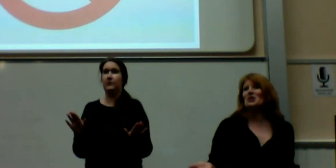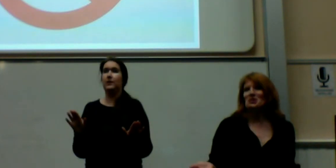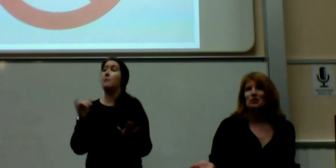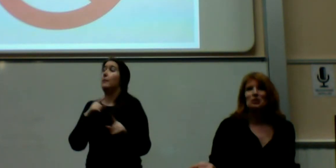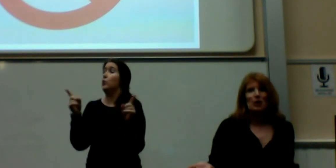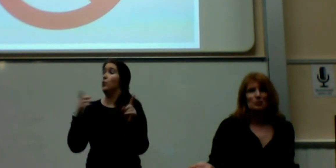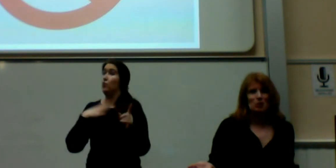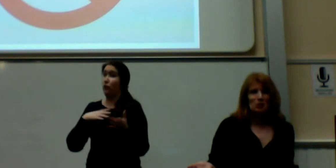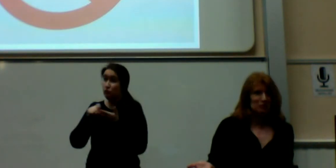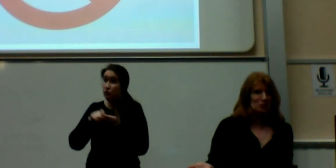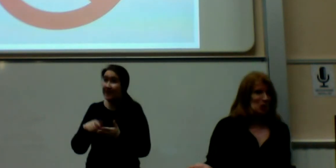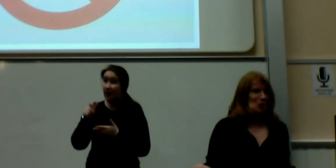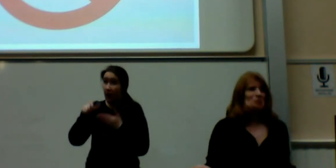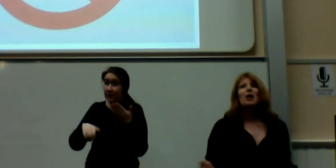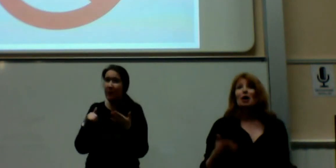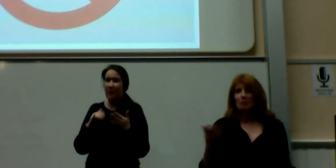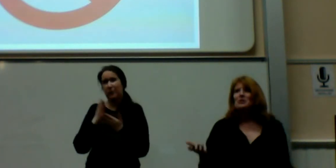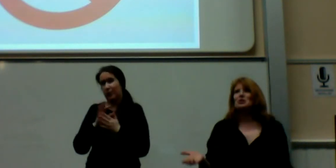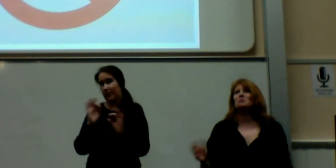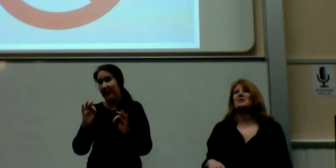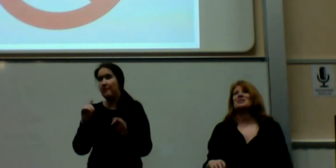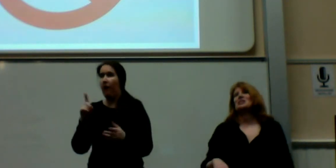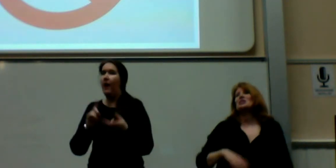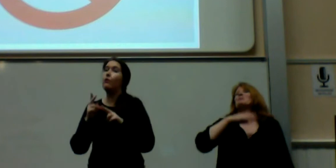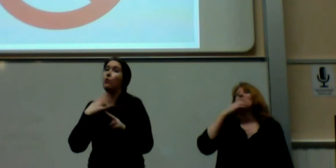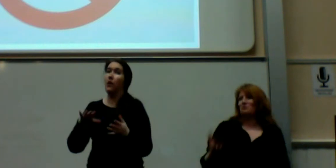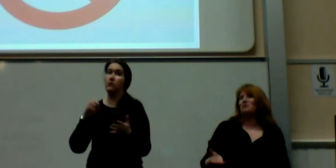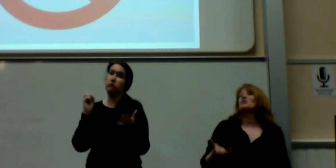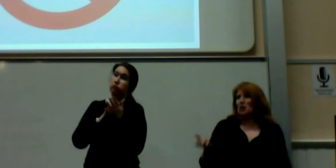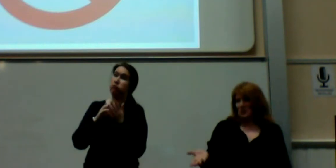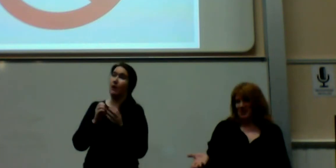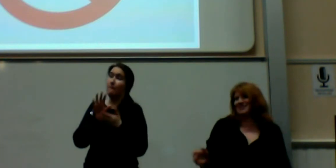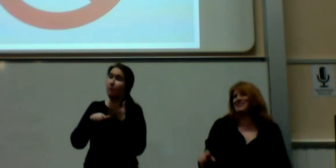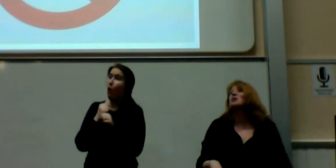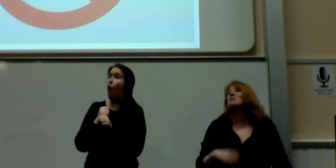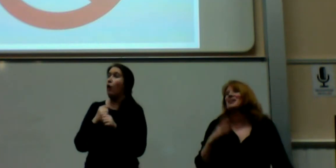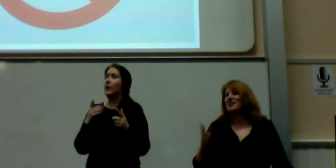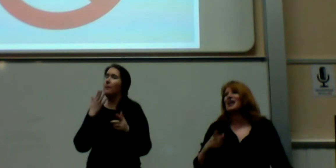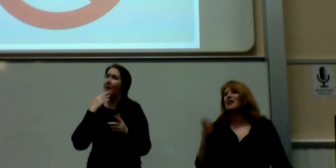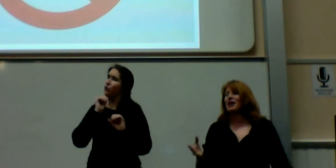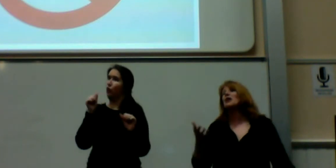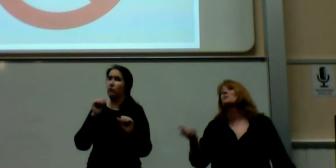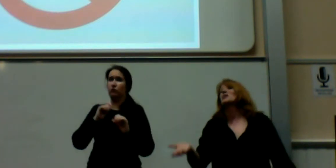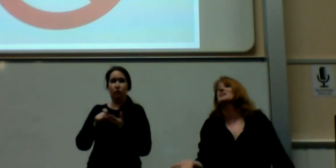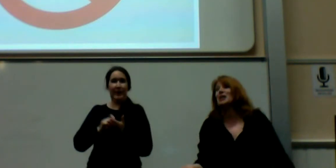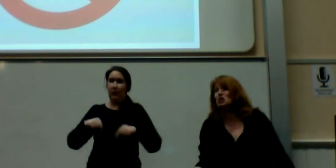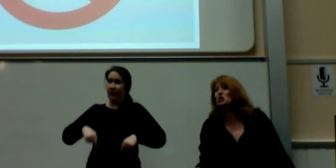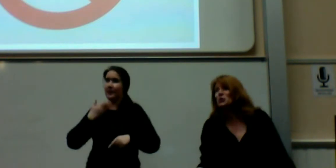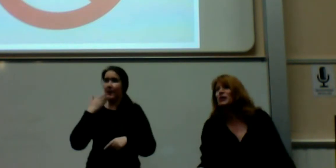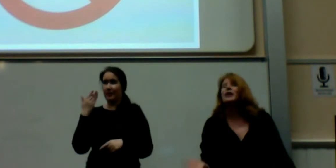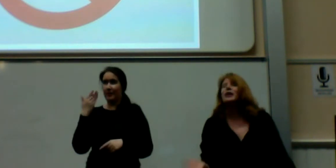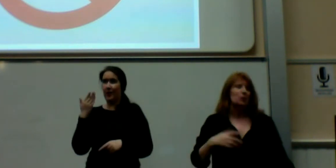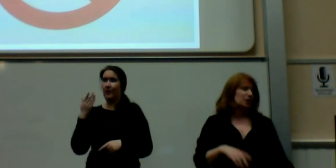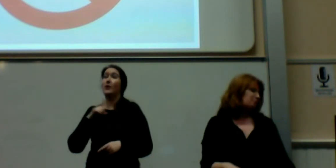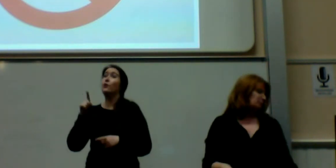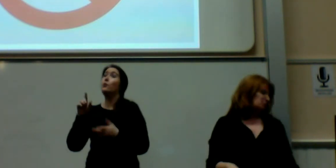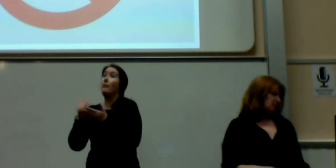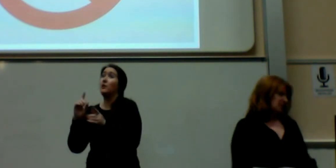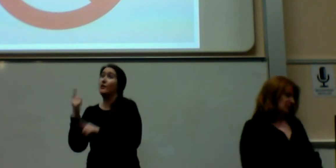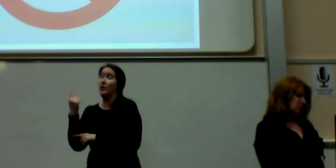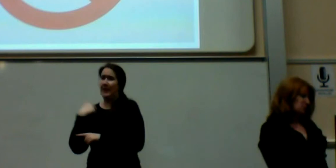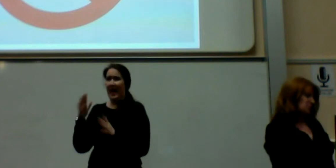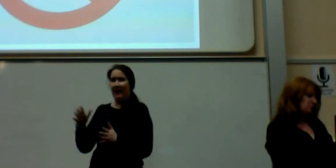on writing an article, though I'm sure none of you are, about this presentation, it would be helpful if you don't, because I don't want to cite you when